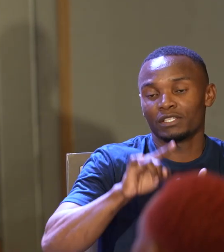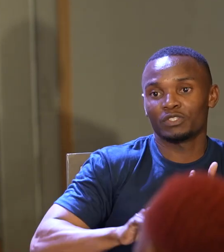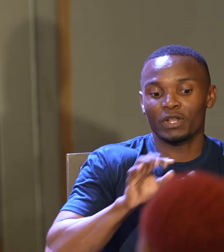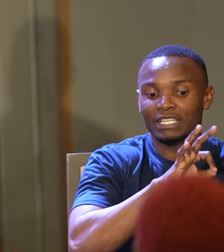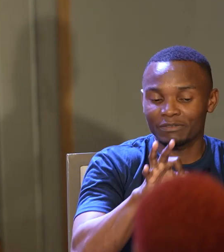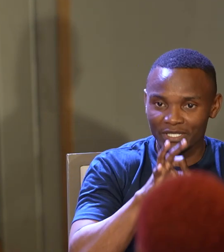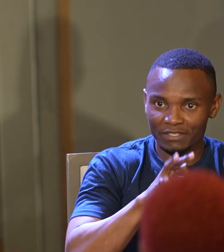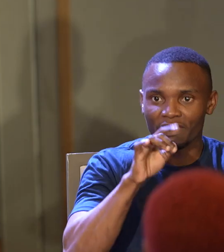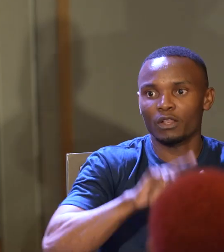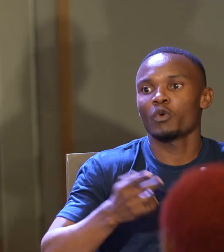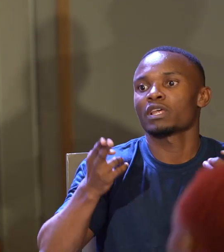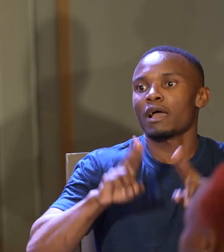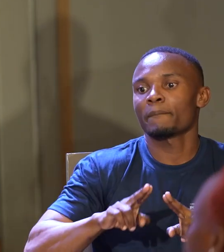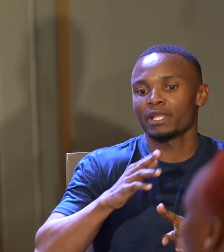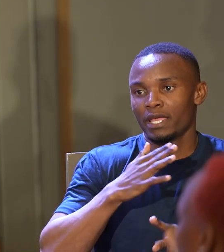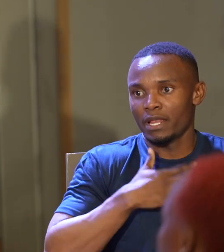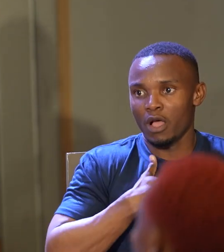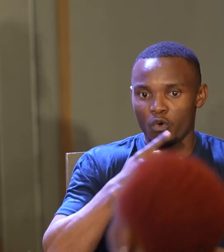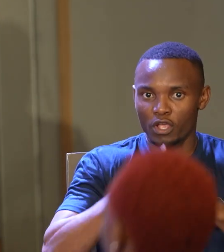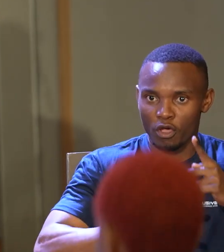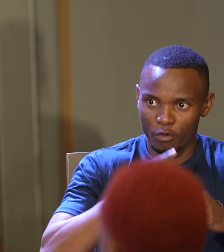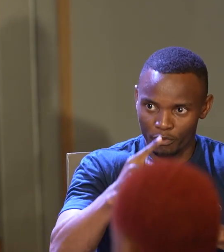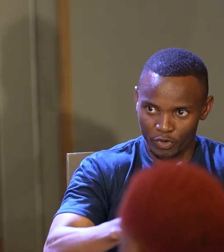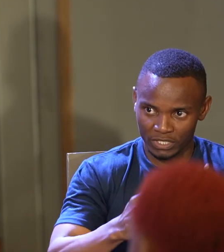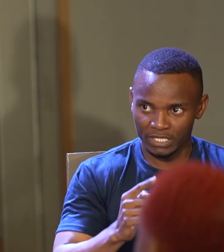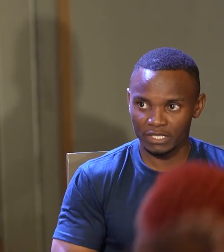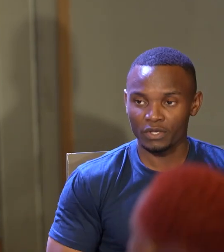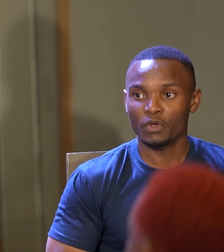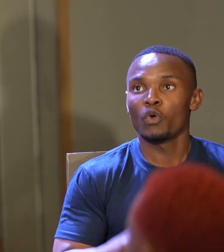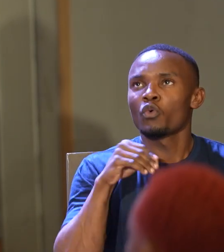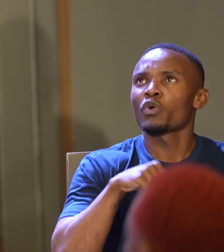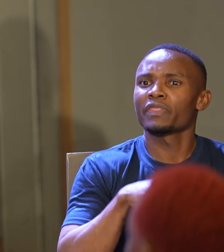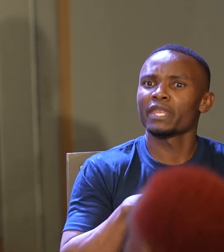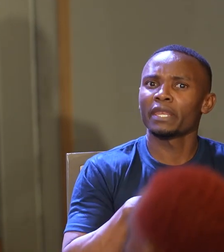exactly what happened in this process. Within